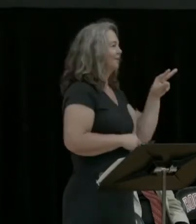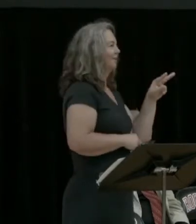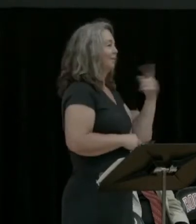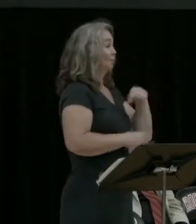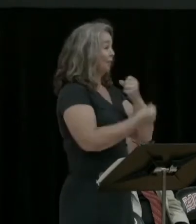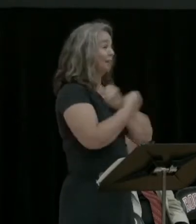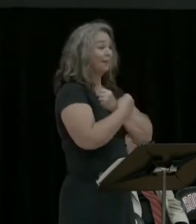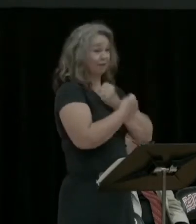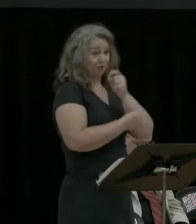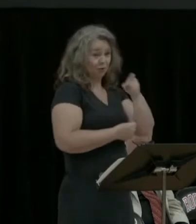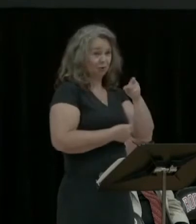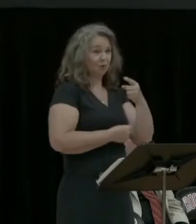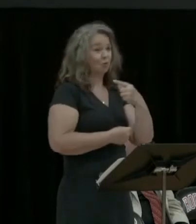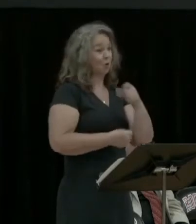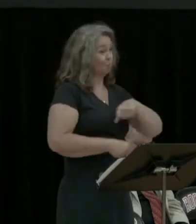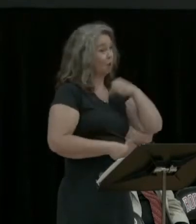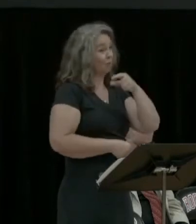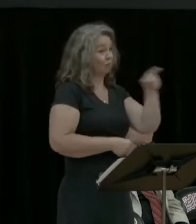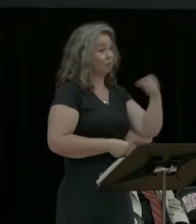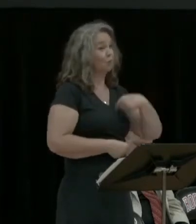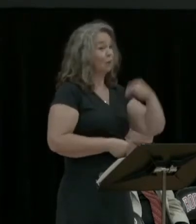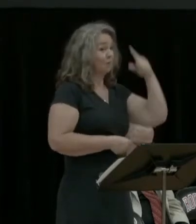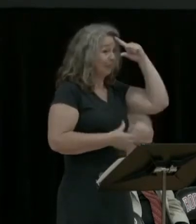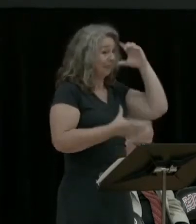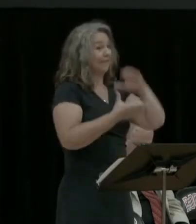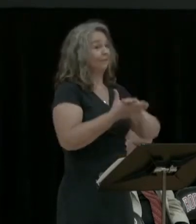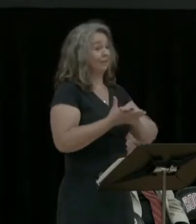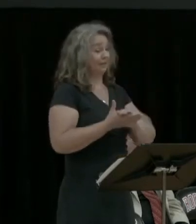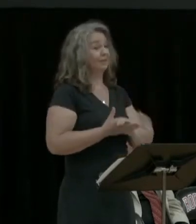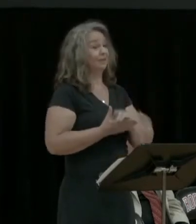you, we're proud of you, and we believe in you.